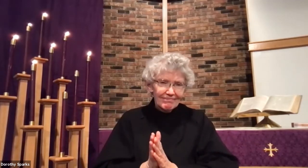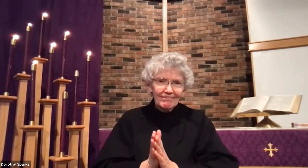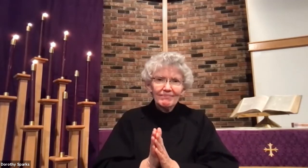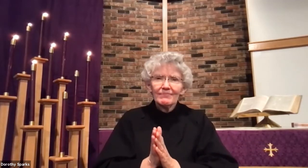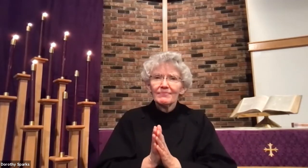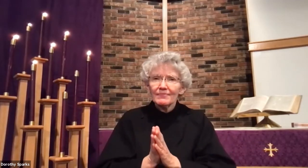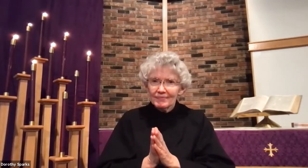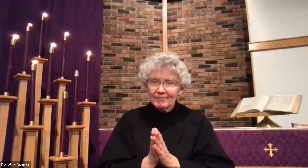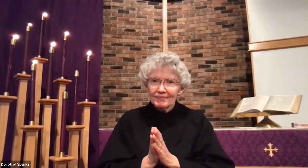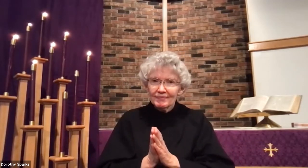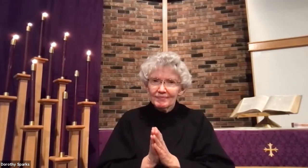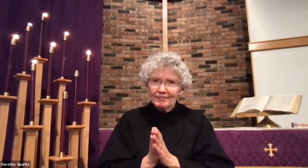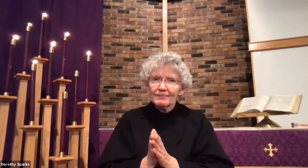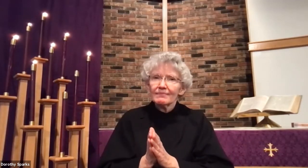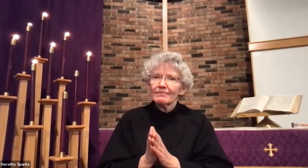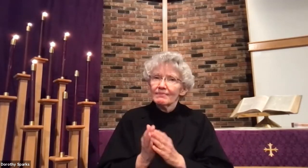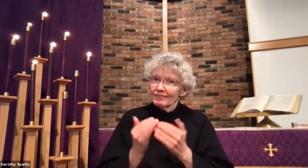Amen.